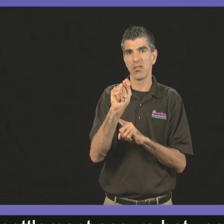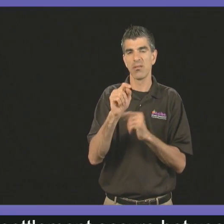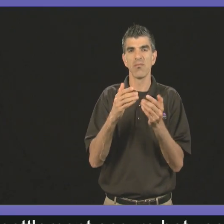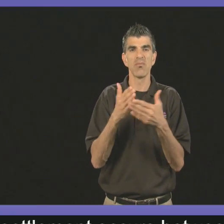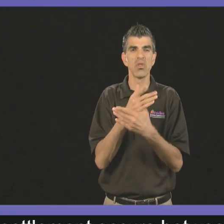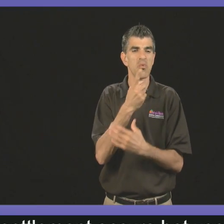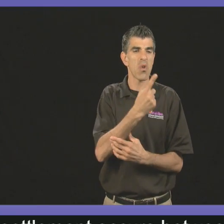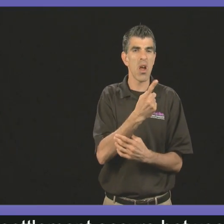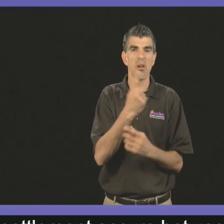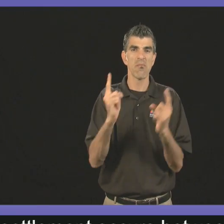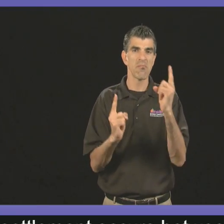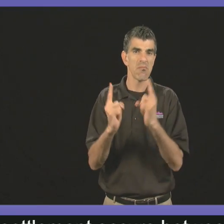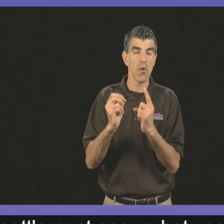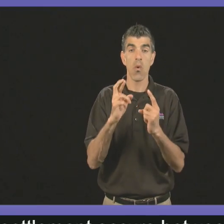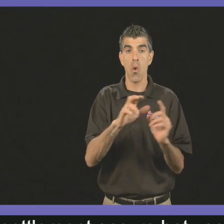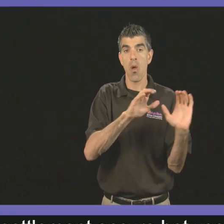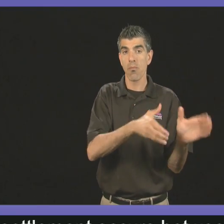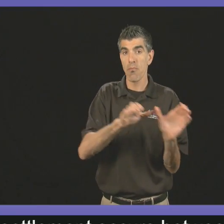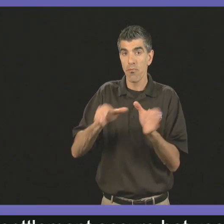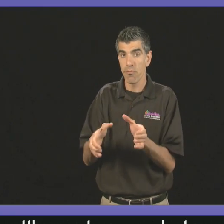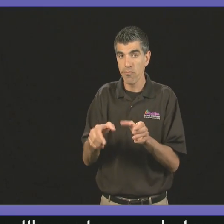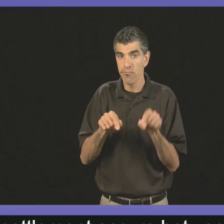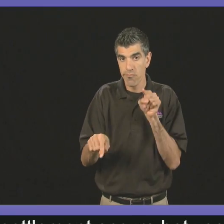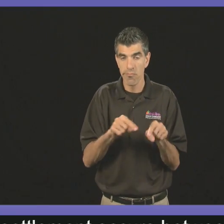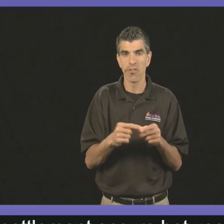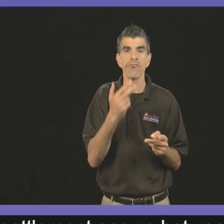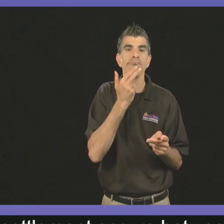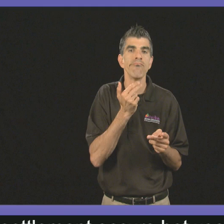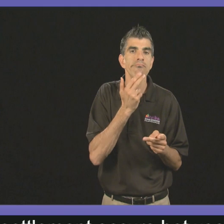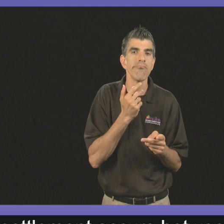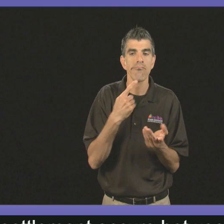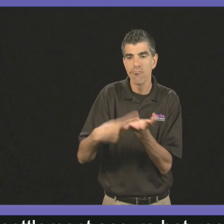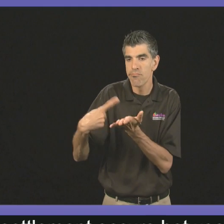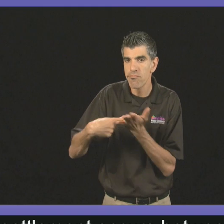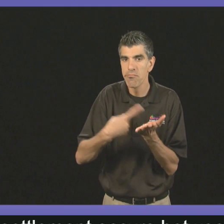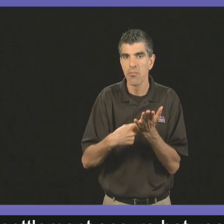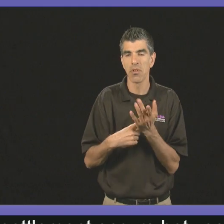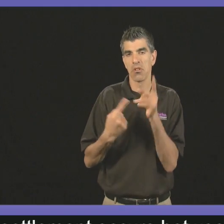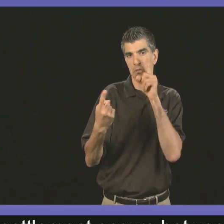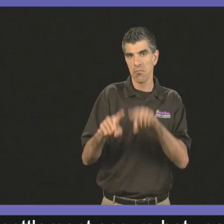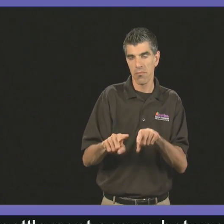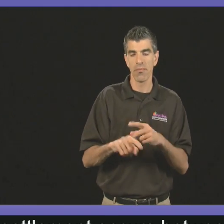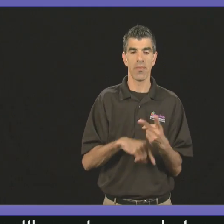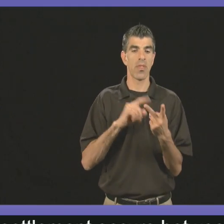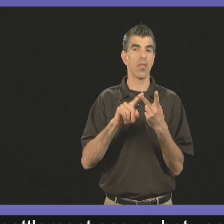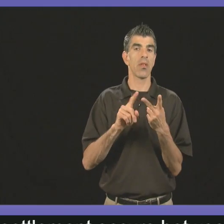settlement occurs between two individuals or two small groups of individuals.